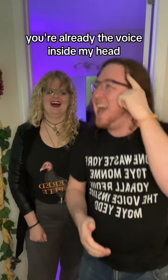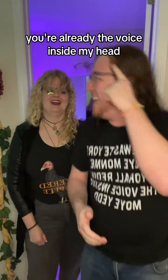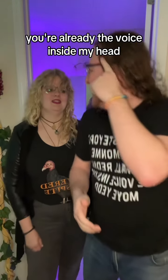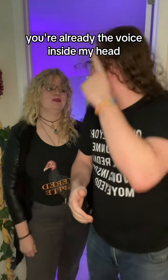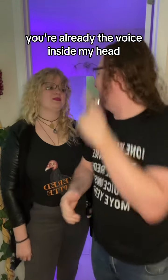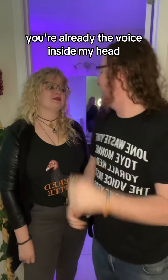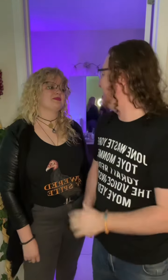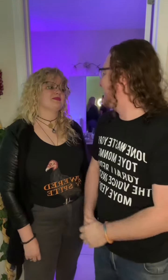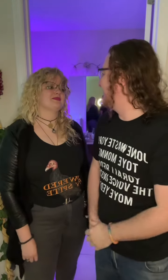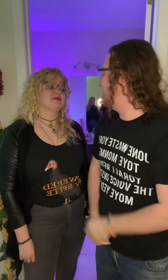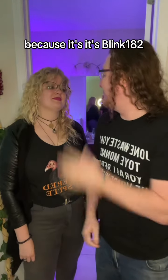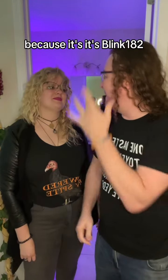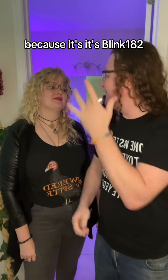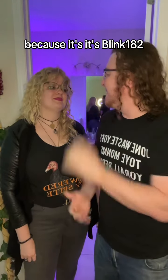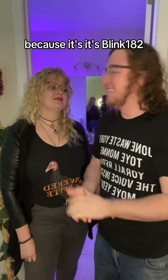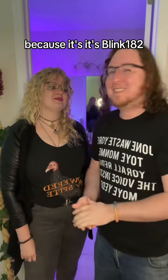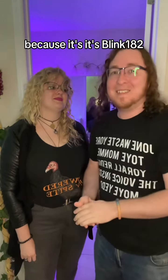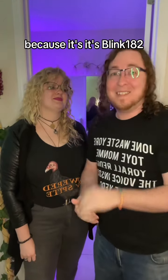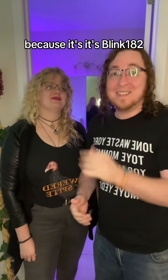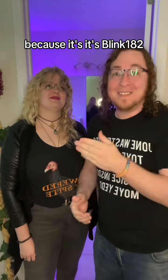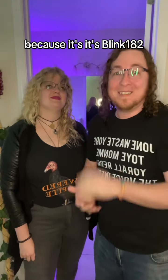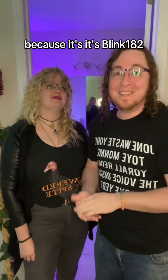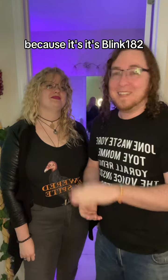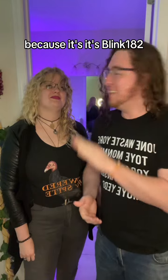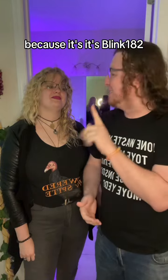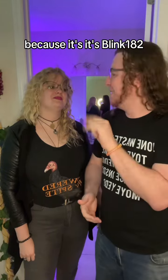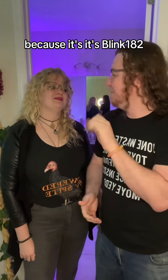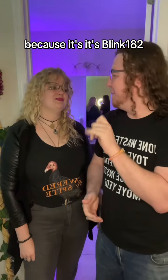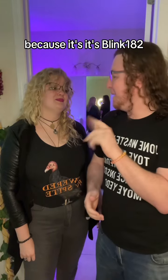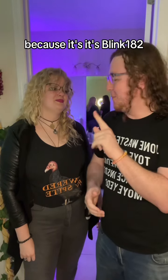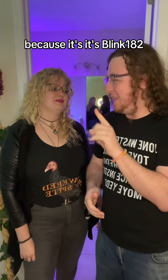head. Because it's Blink when it...